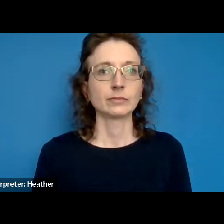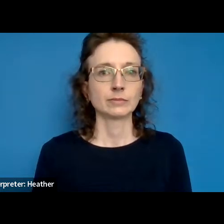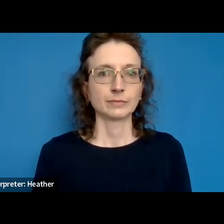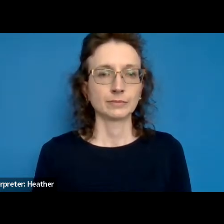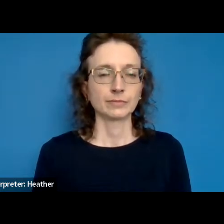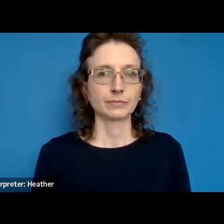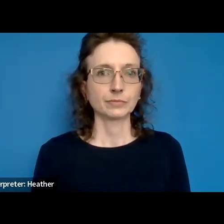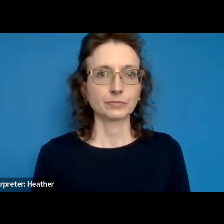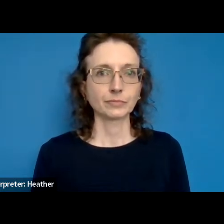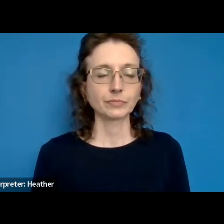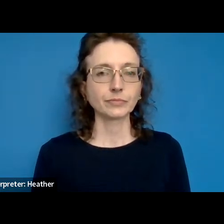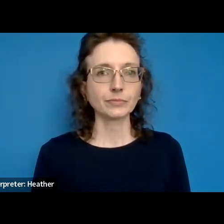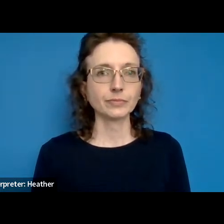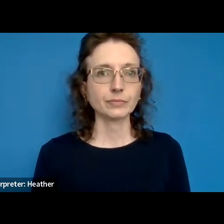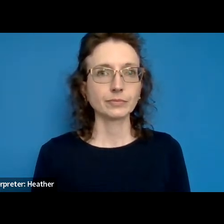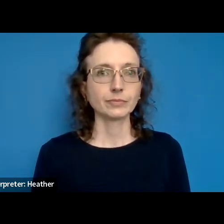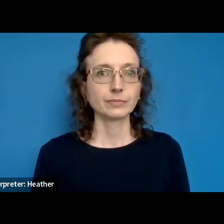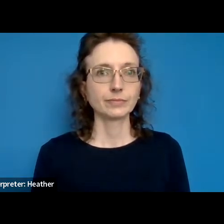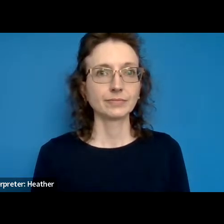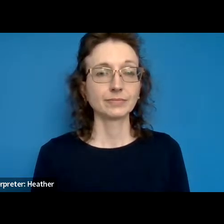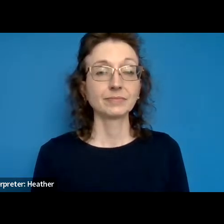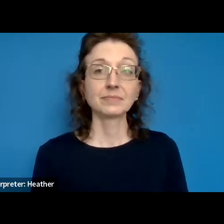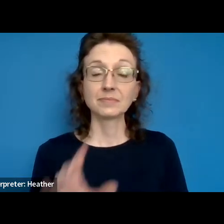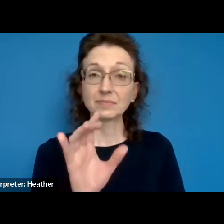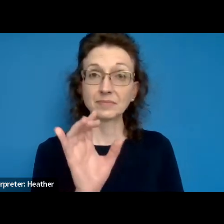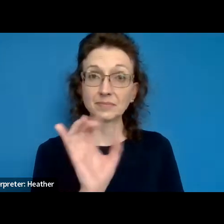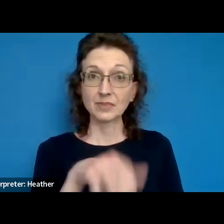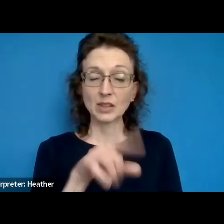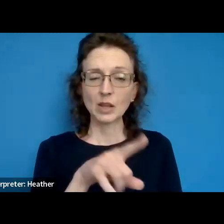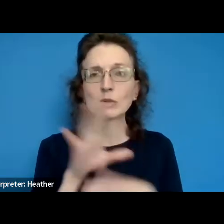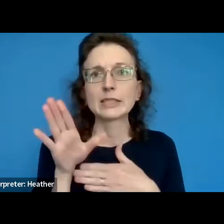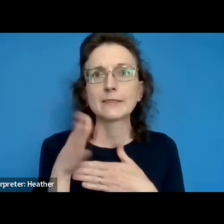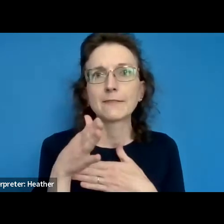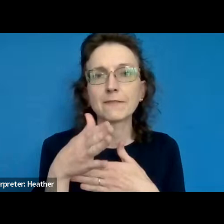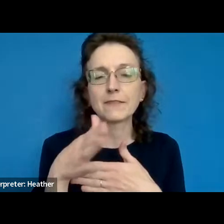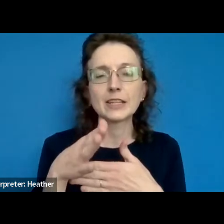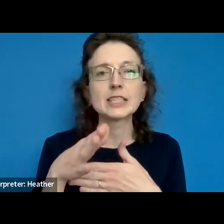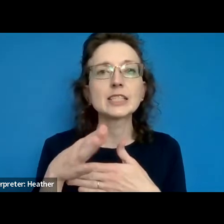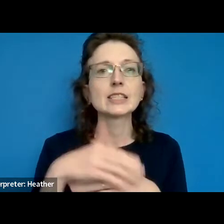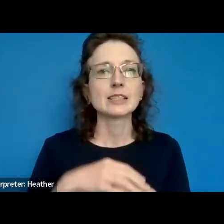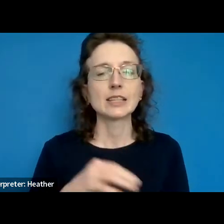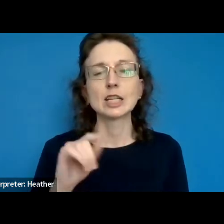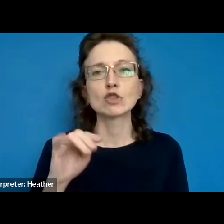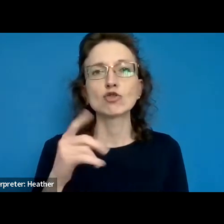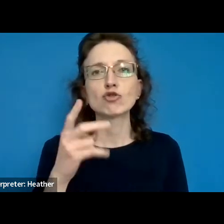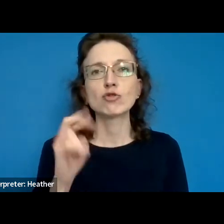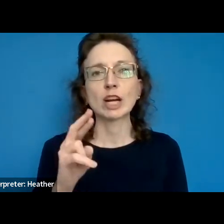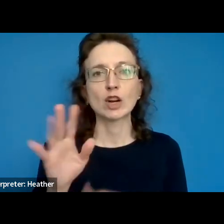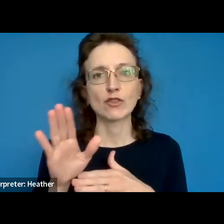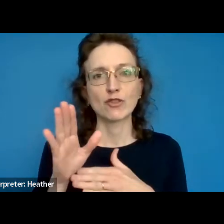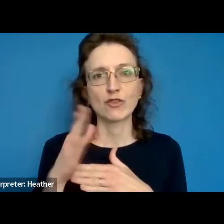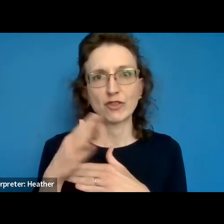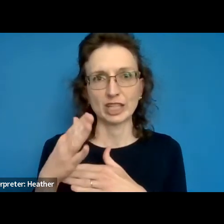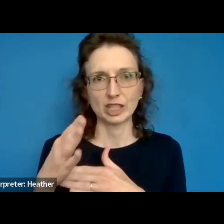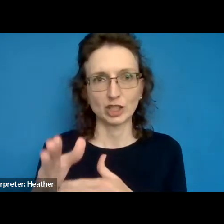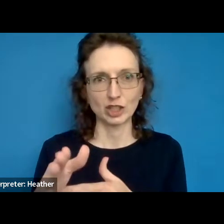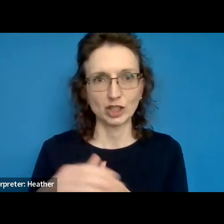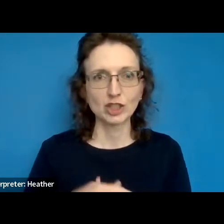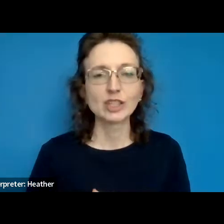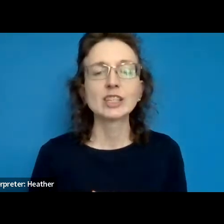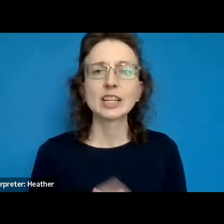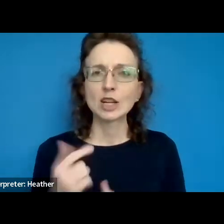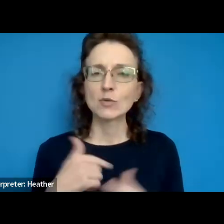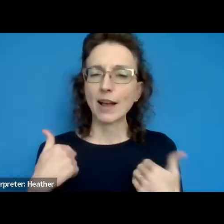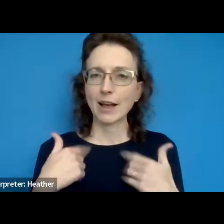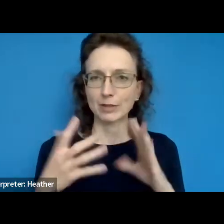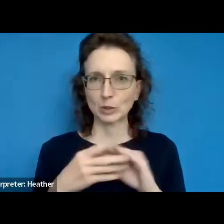Okay, if you notice that one, that was a fish. That's a trigger fish called humu. We have a story about that. And